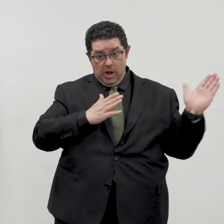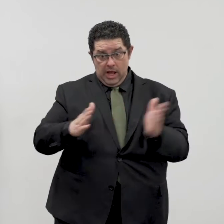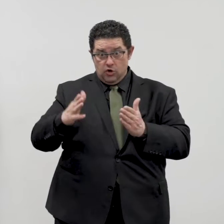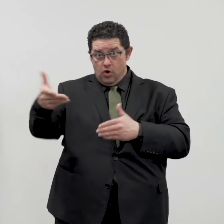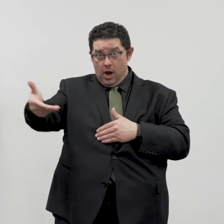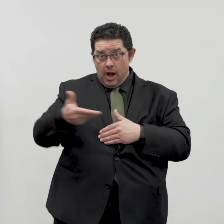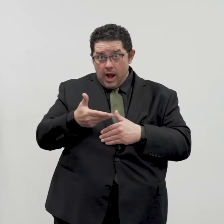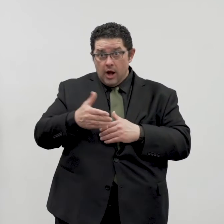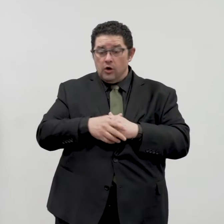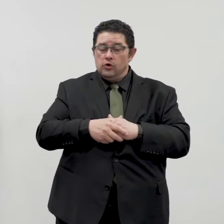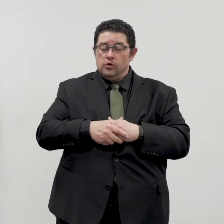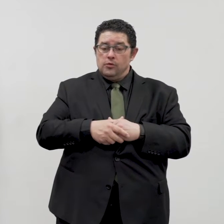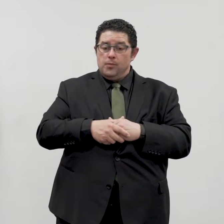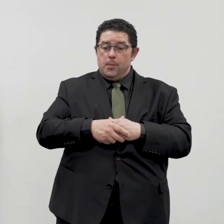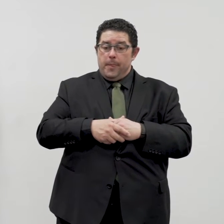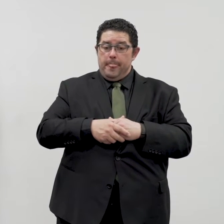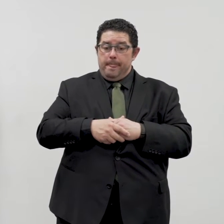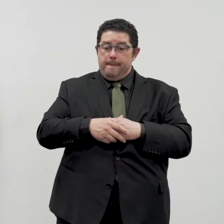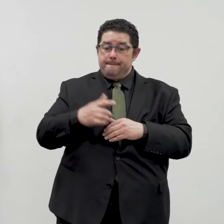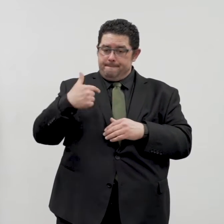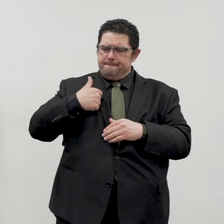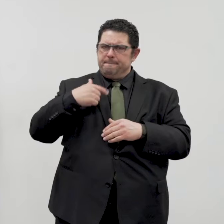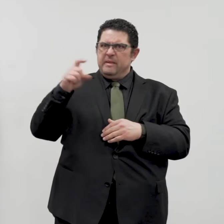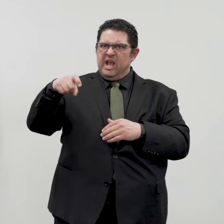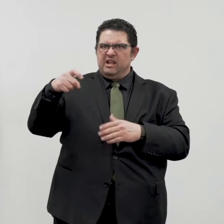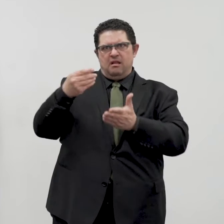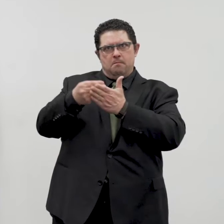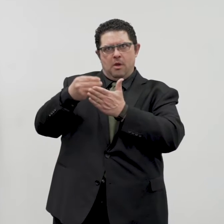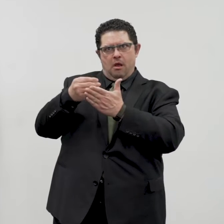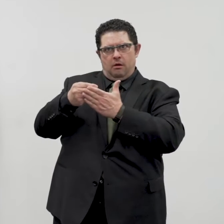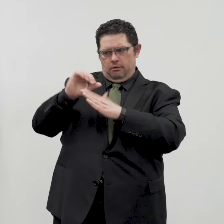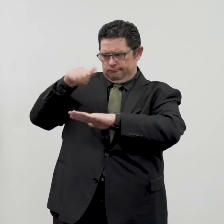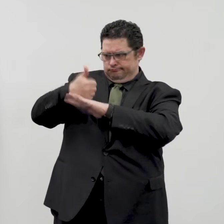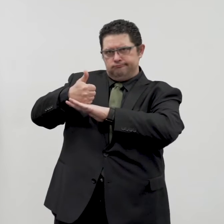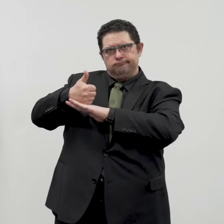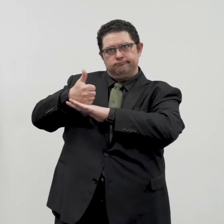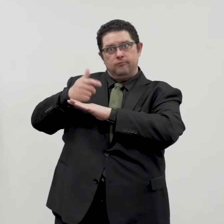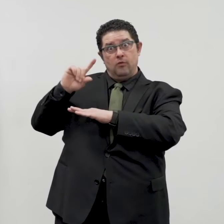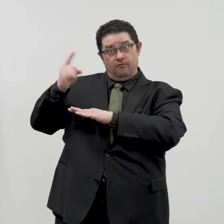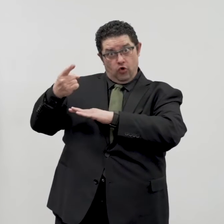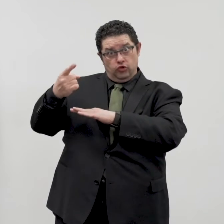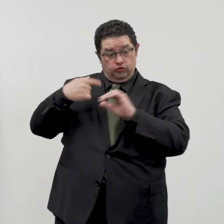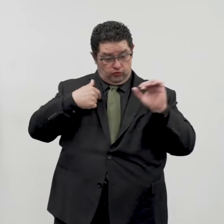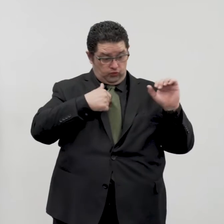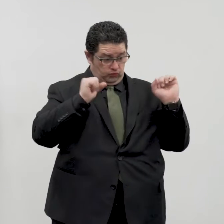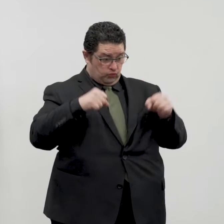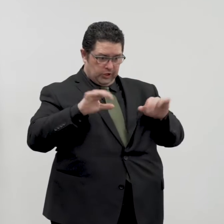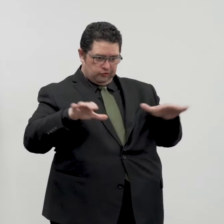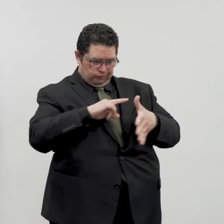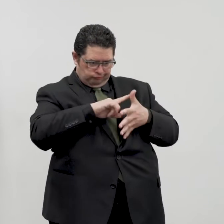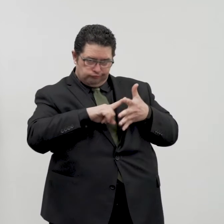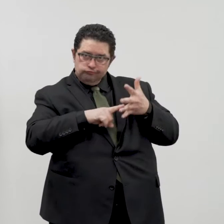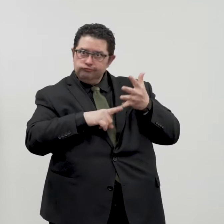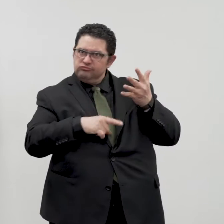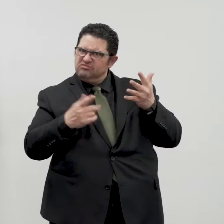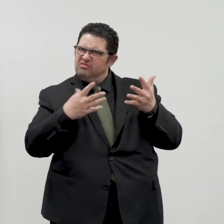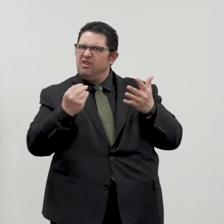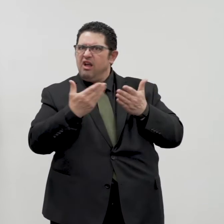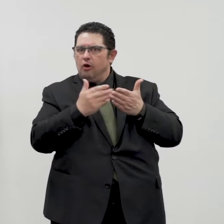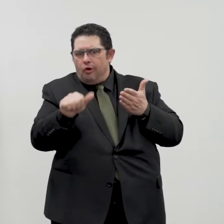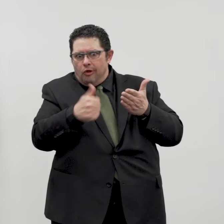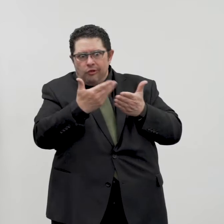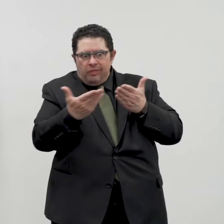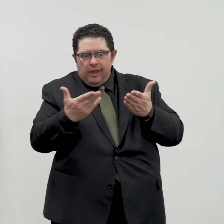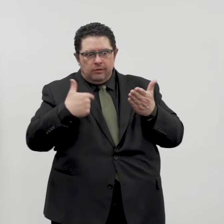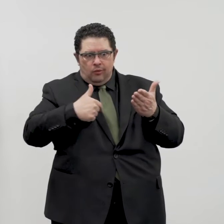I need the emergency money in place so we can do this and other things that we discover along the way